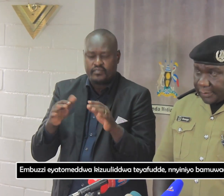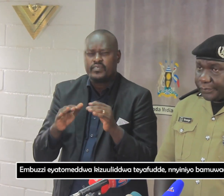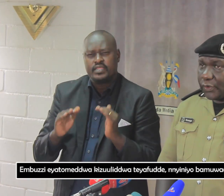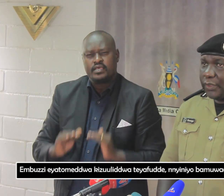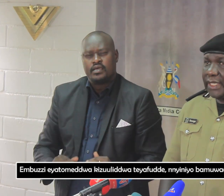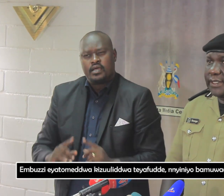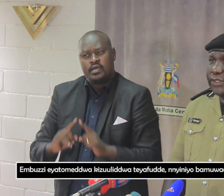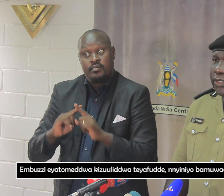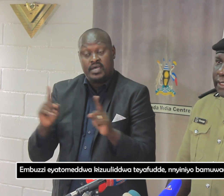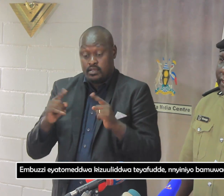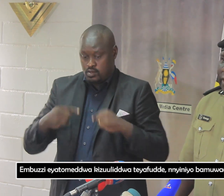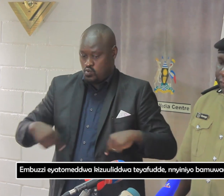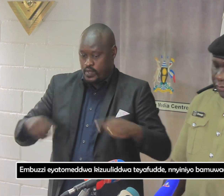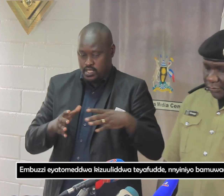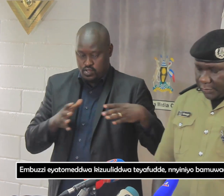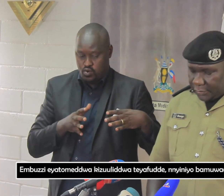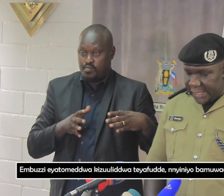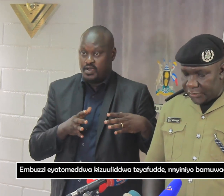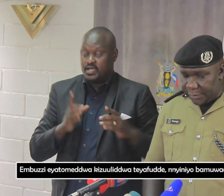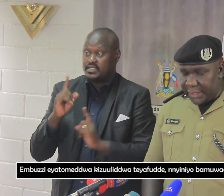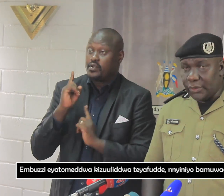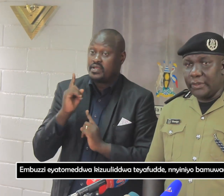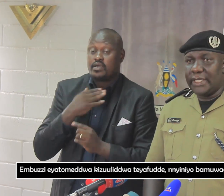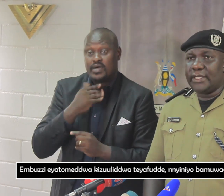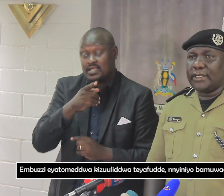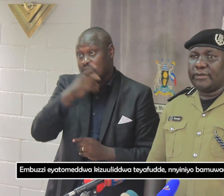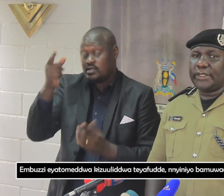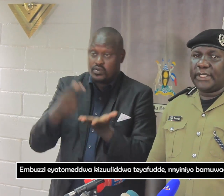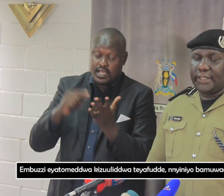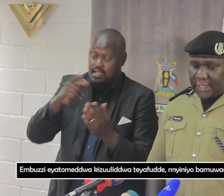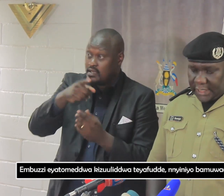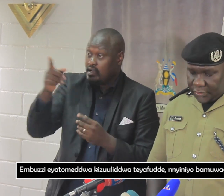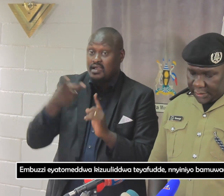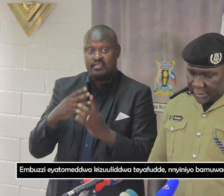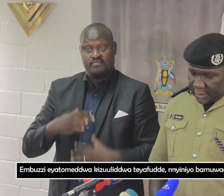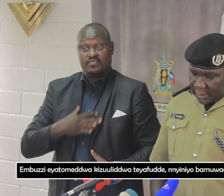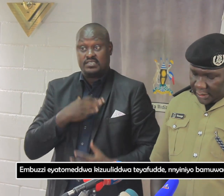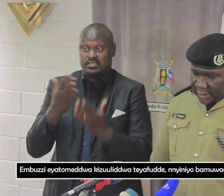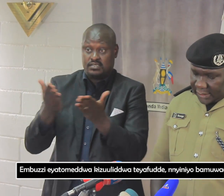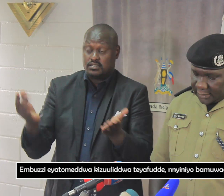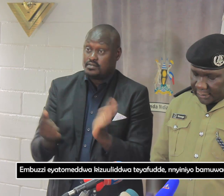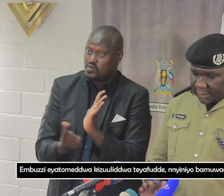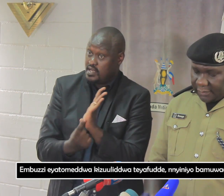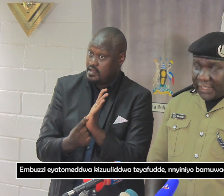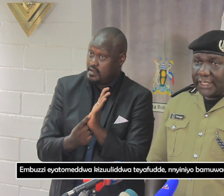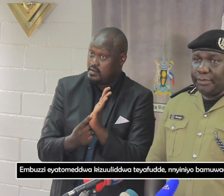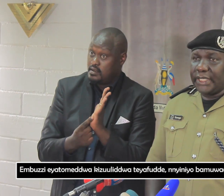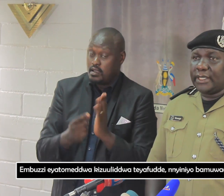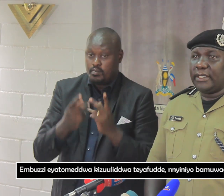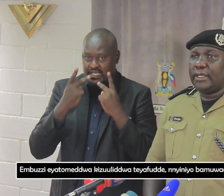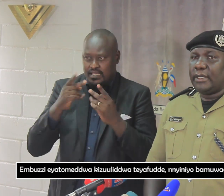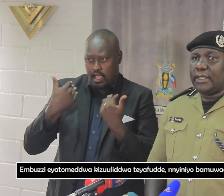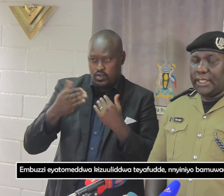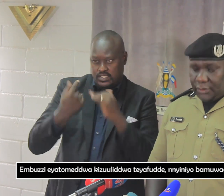However, we as the Joint Task Force, we would like to remind all Ugandans and visitors in the country that the flattened